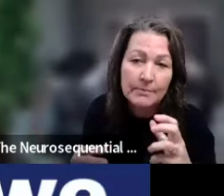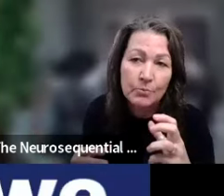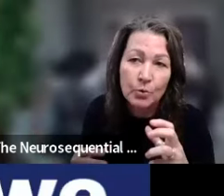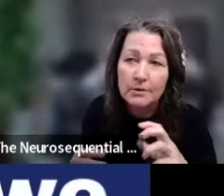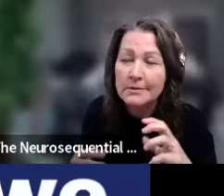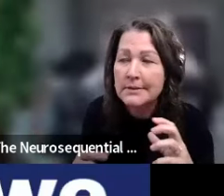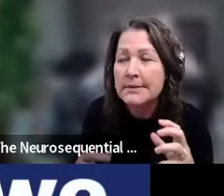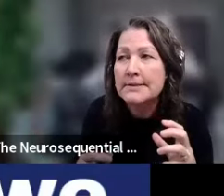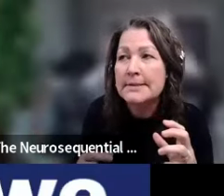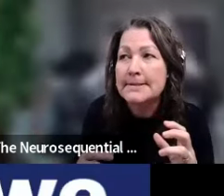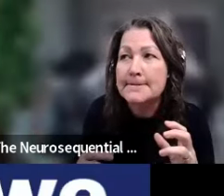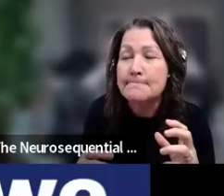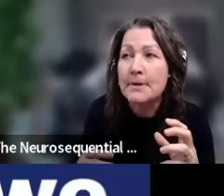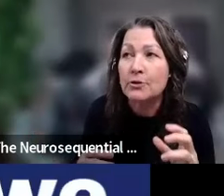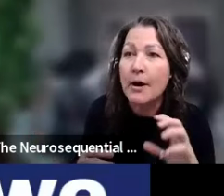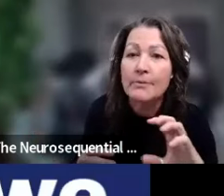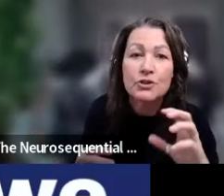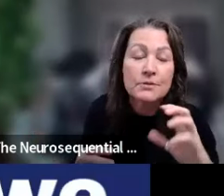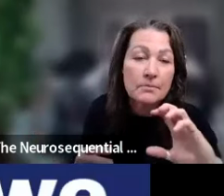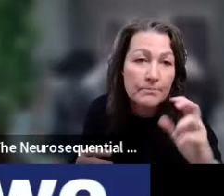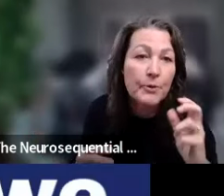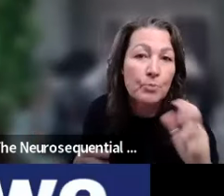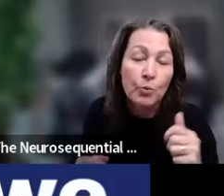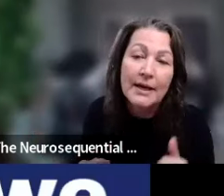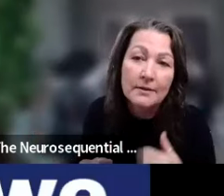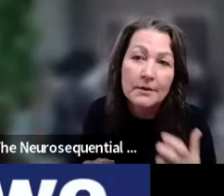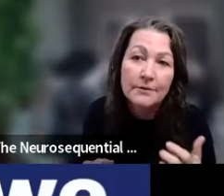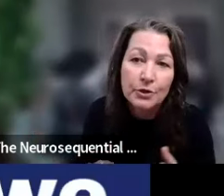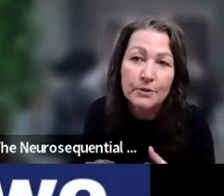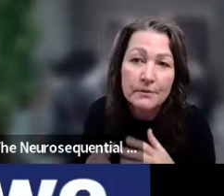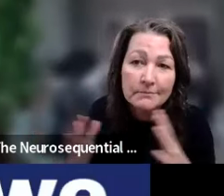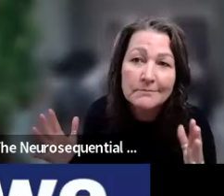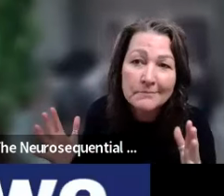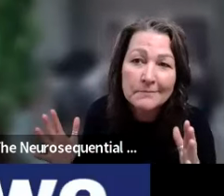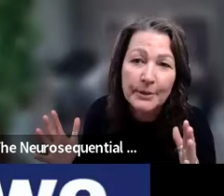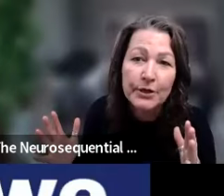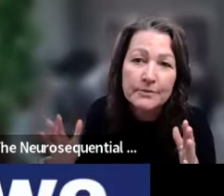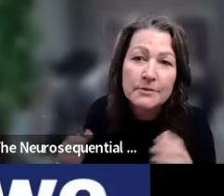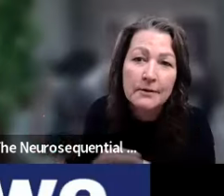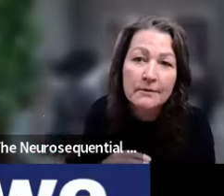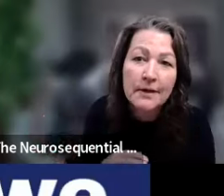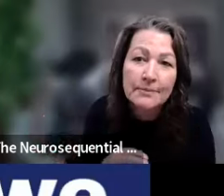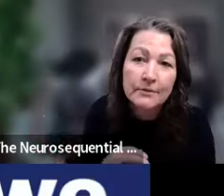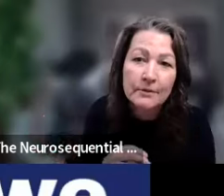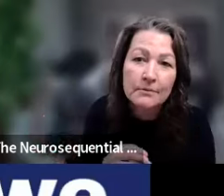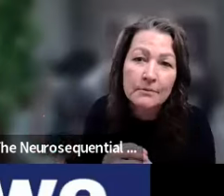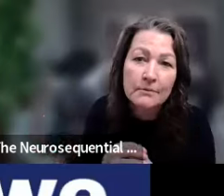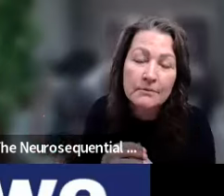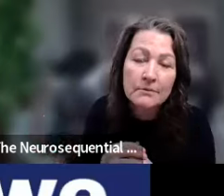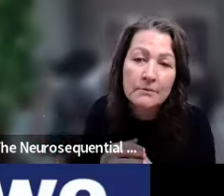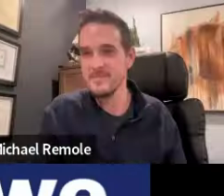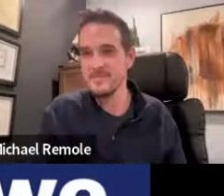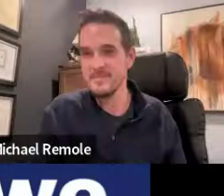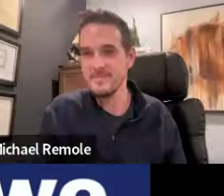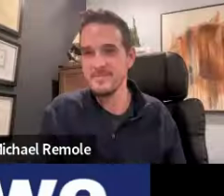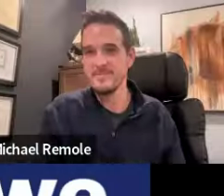something I would be more, I don't know, I would just put more weight on certain periods. Yeah, absolutely.